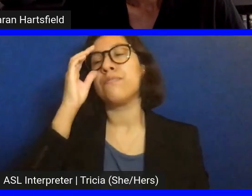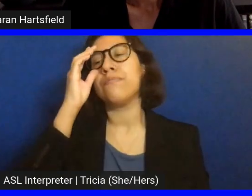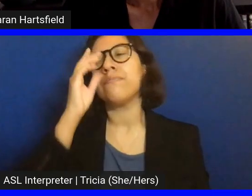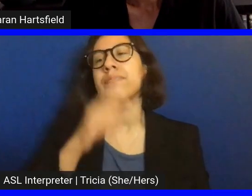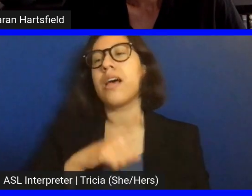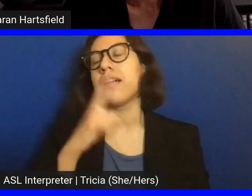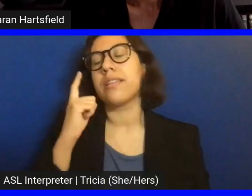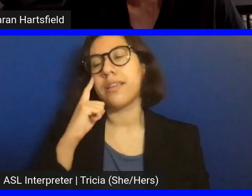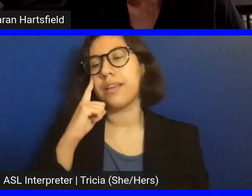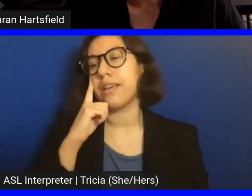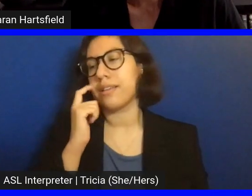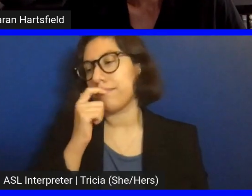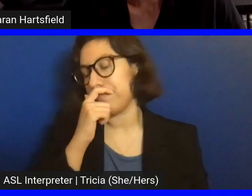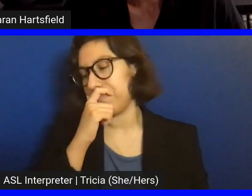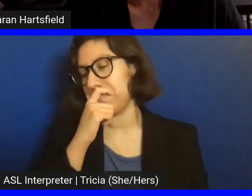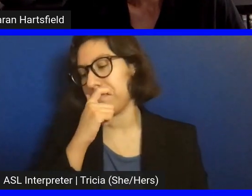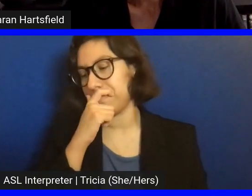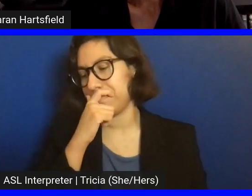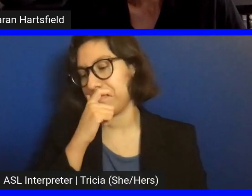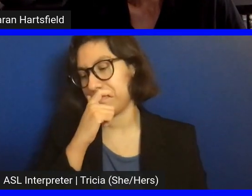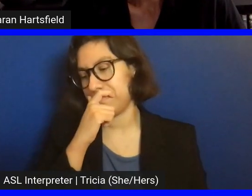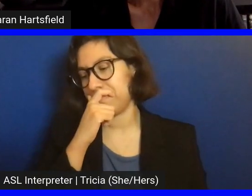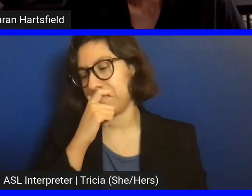I think that's something that,